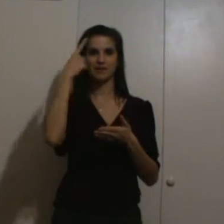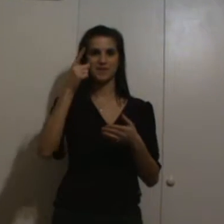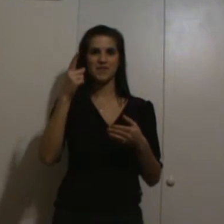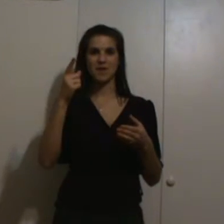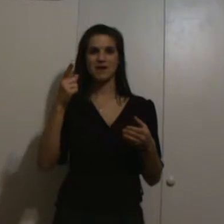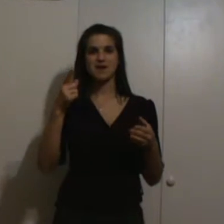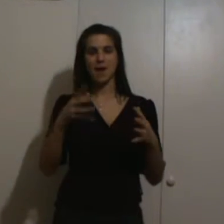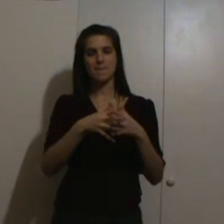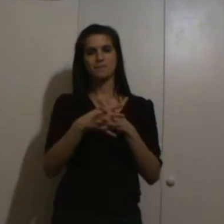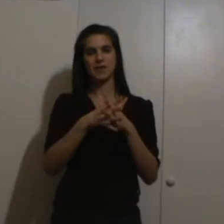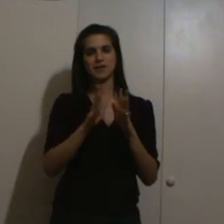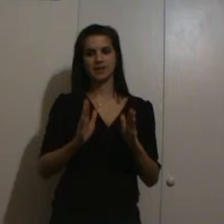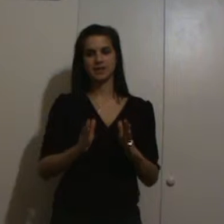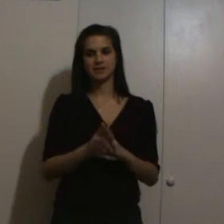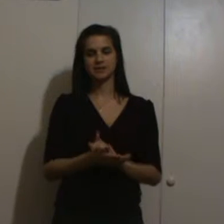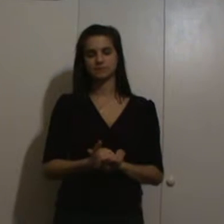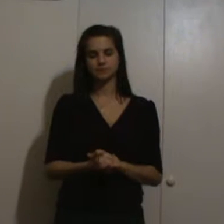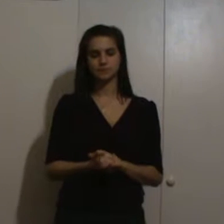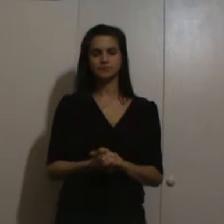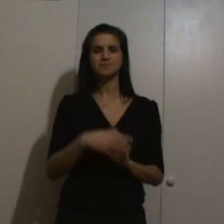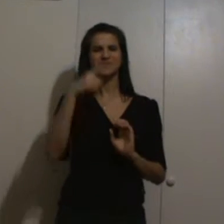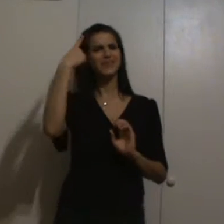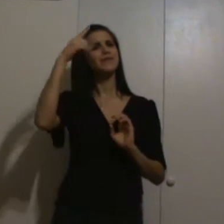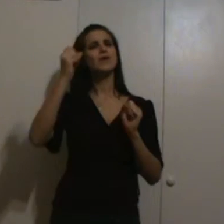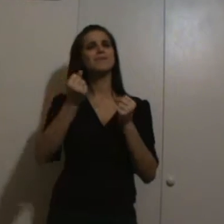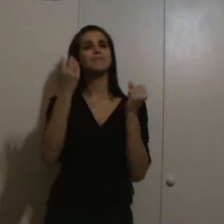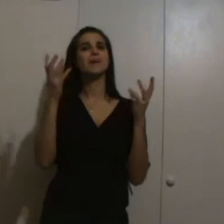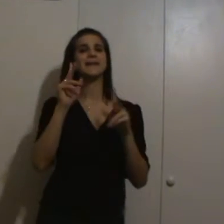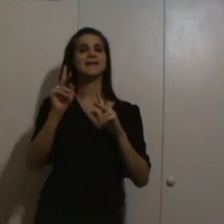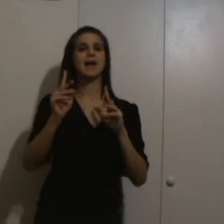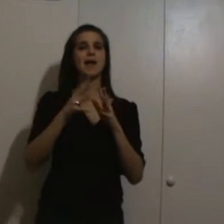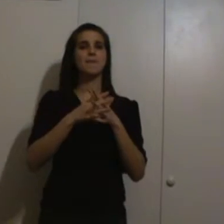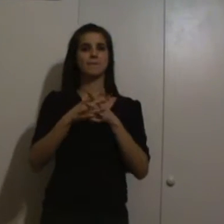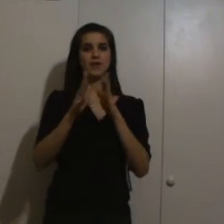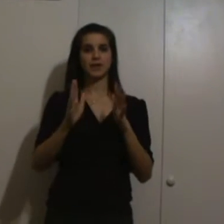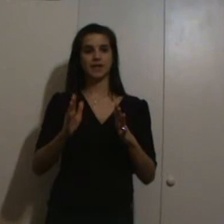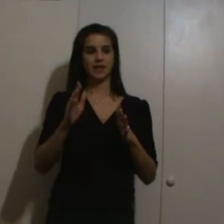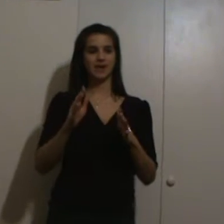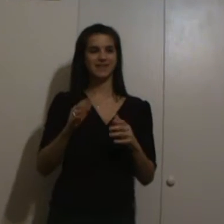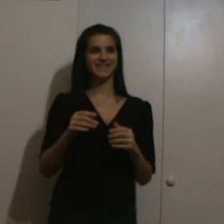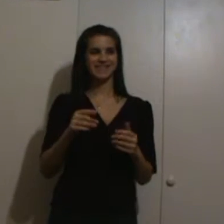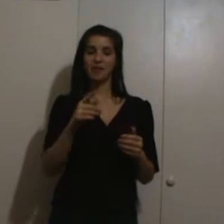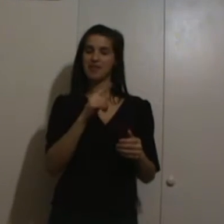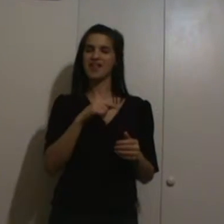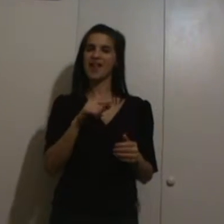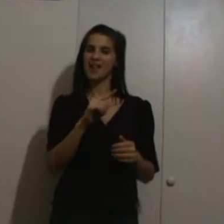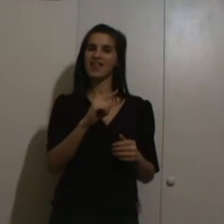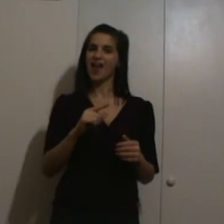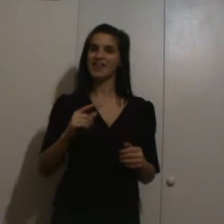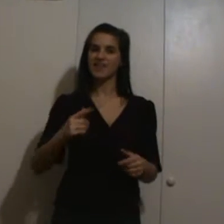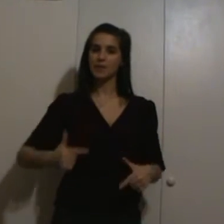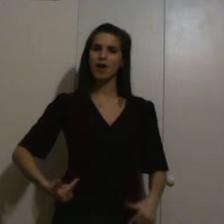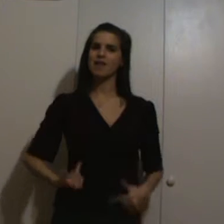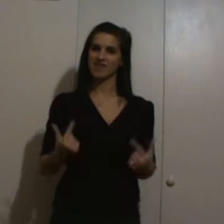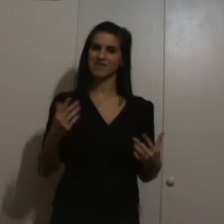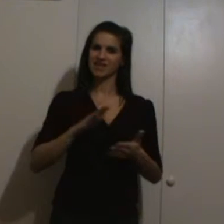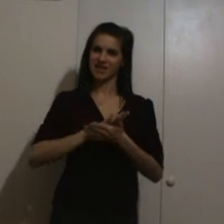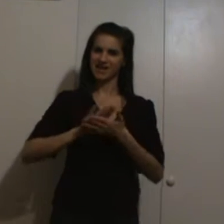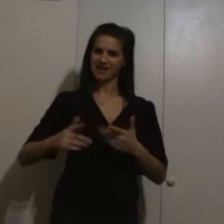For many Americans, they were living the high life. And this progress came